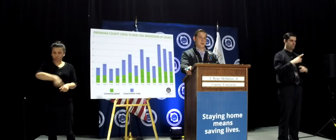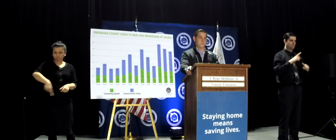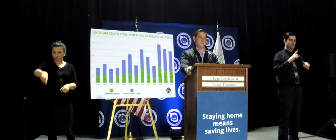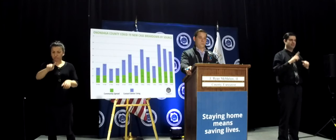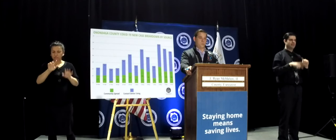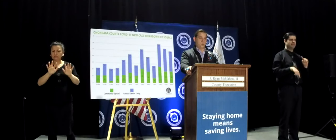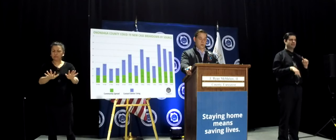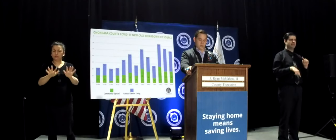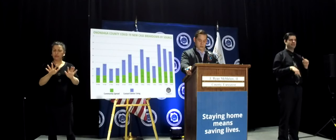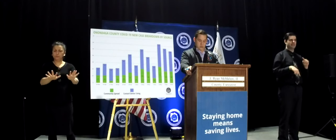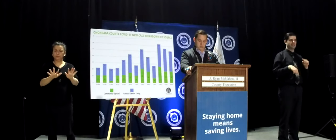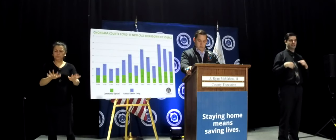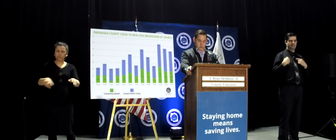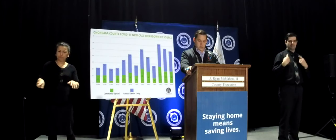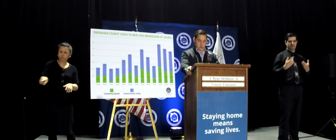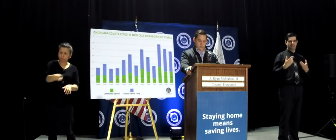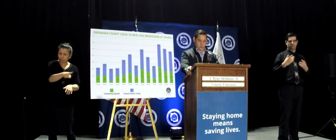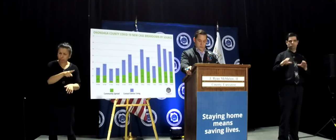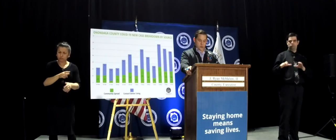providers. Really